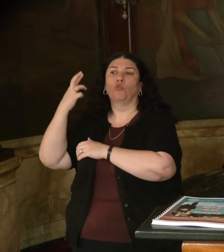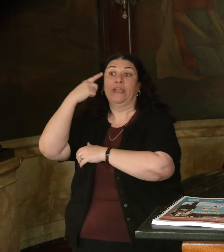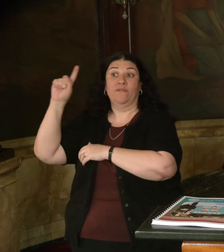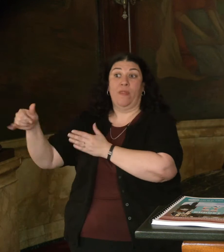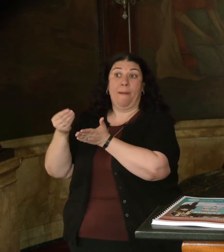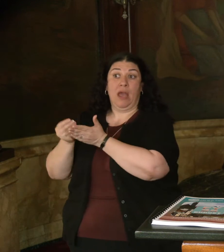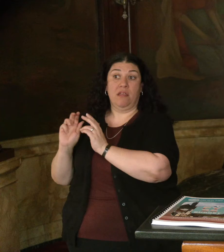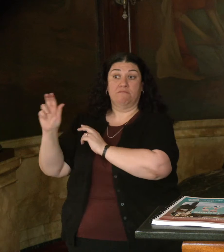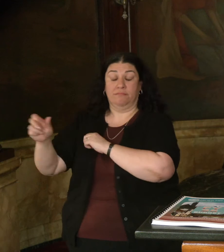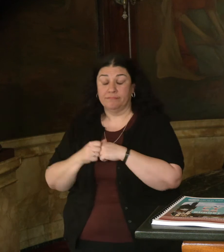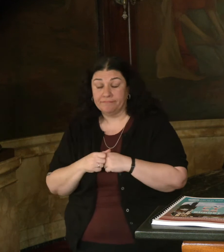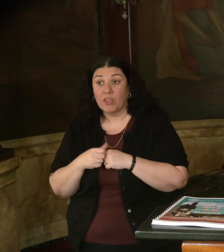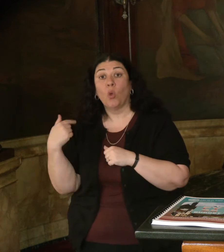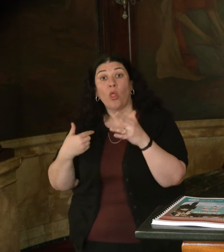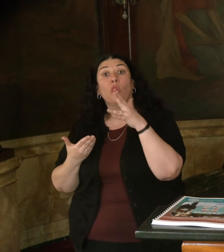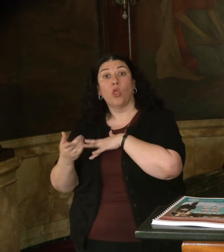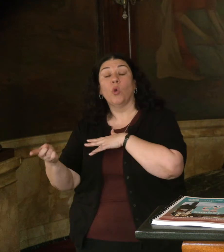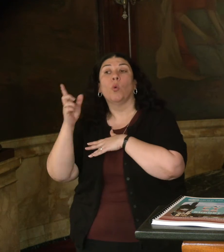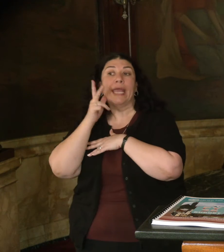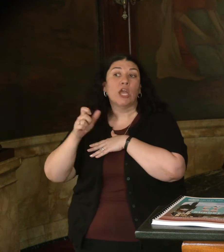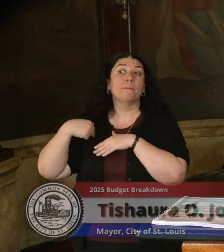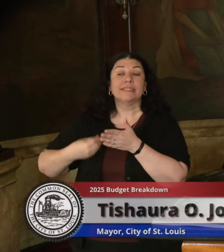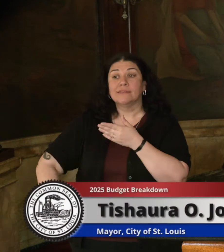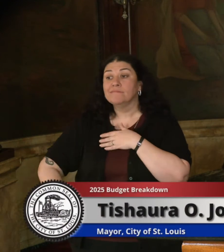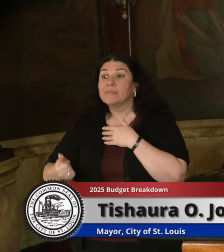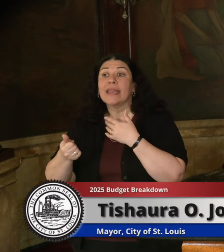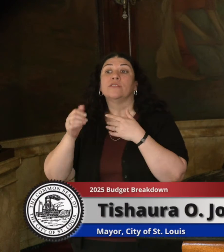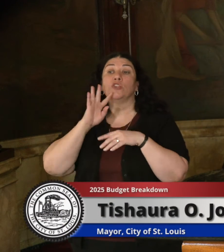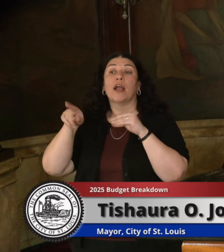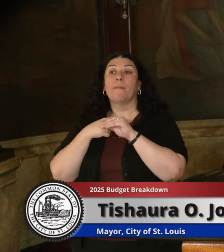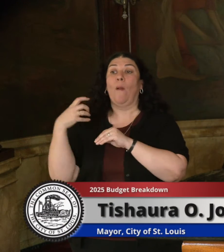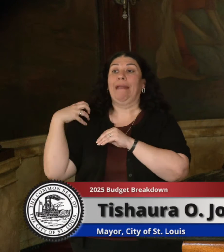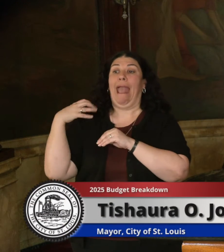we go through, you'll hear me refer to spending in certain departments that come from the capital